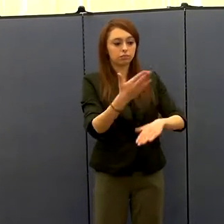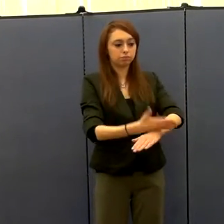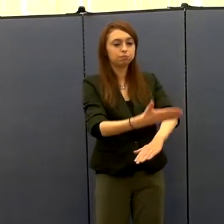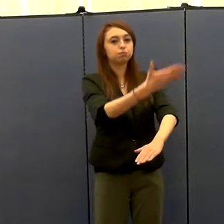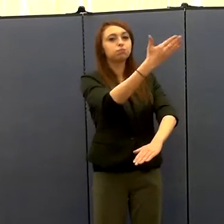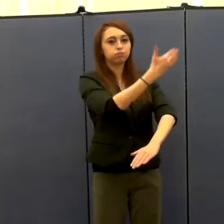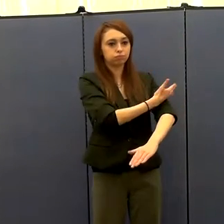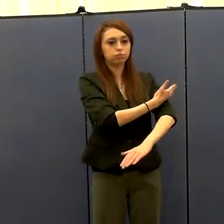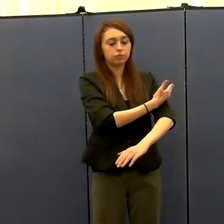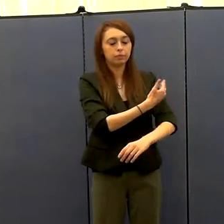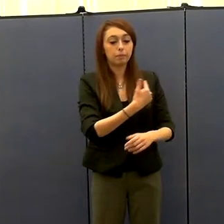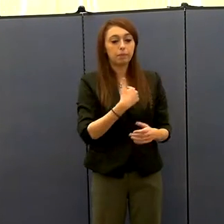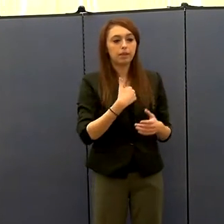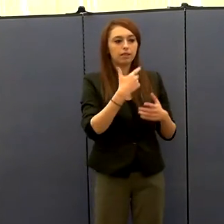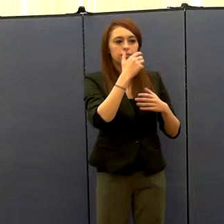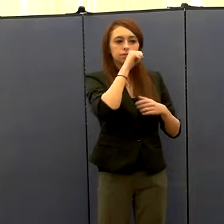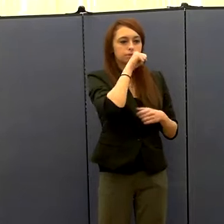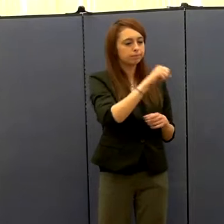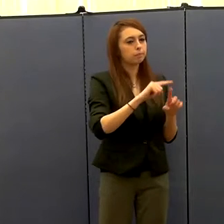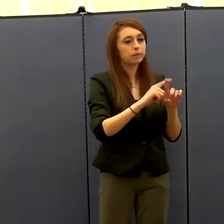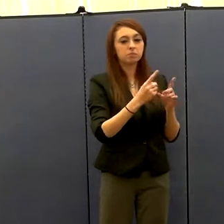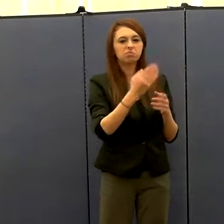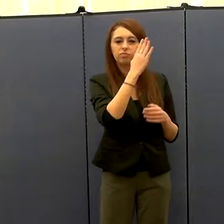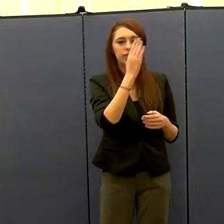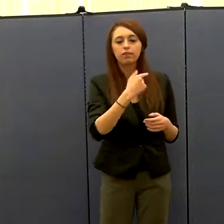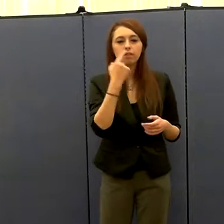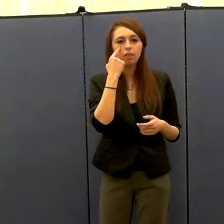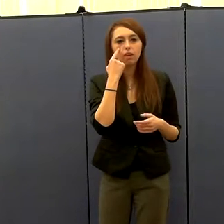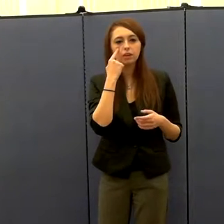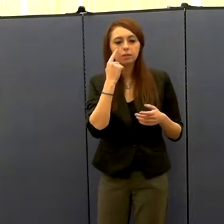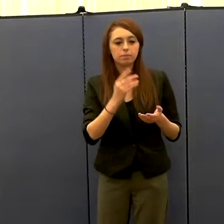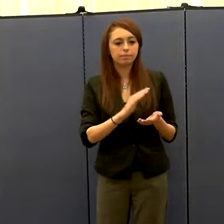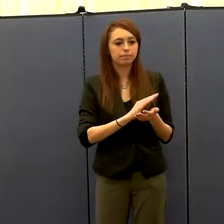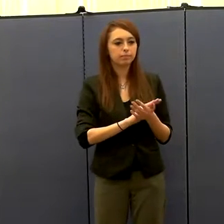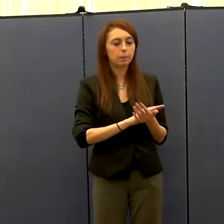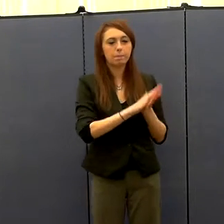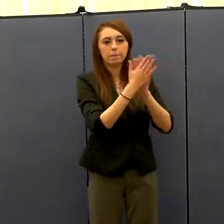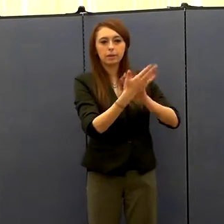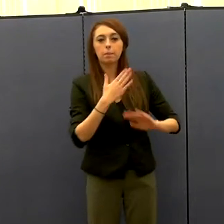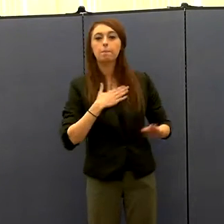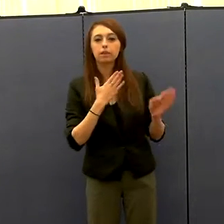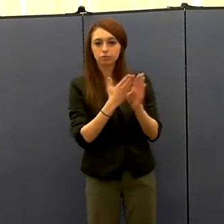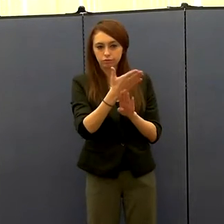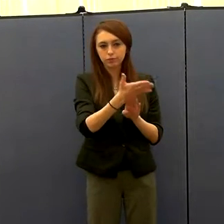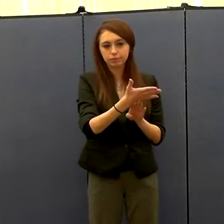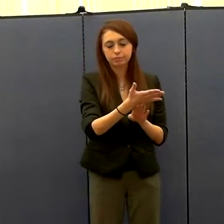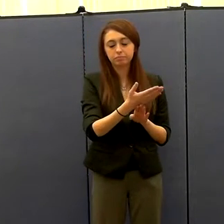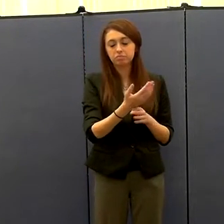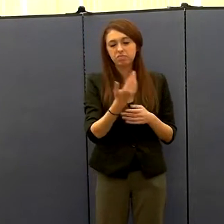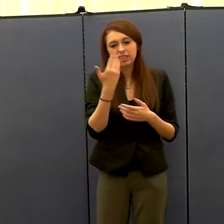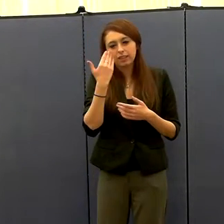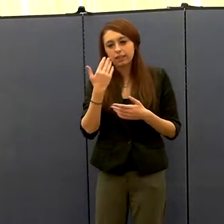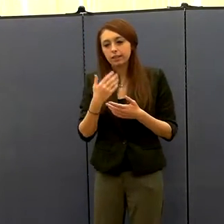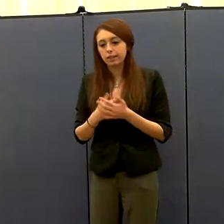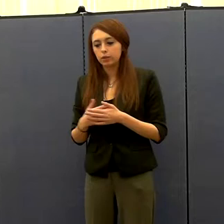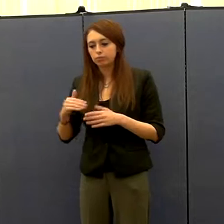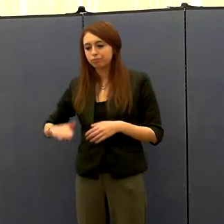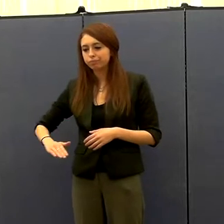of it. I went to college not knowing what I wanted to do. Growing up in New York, at a big